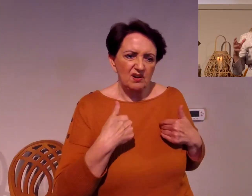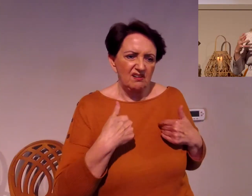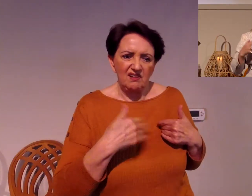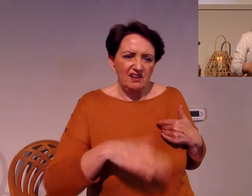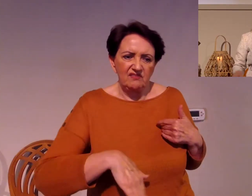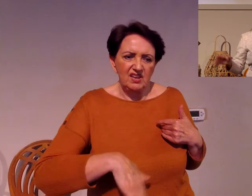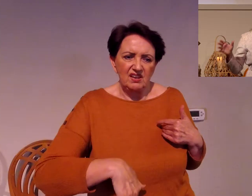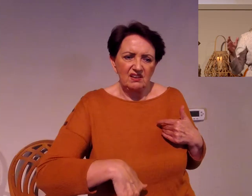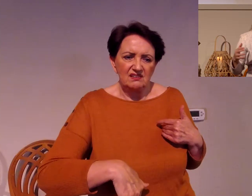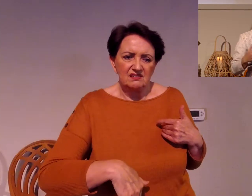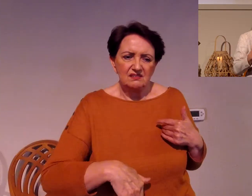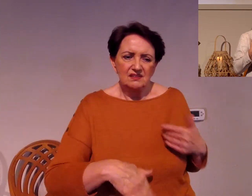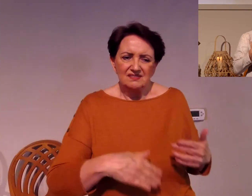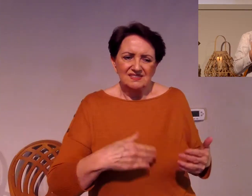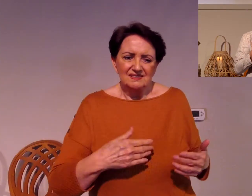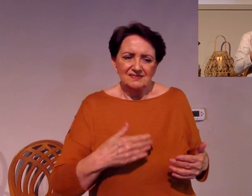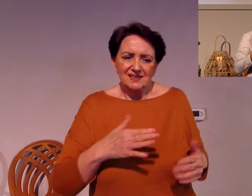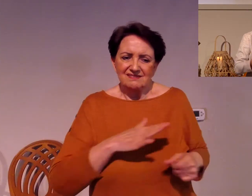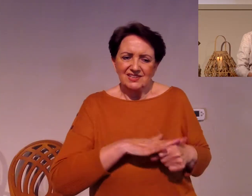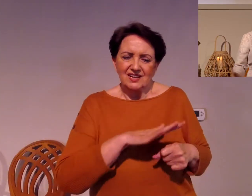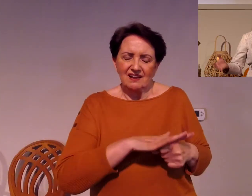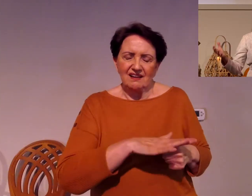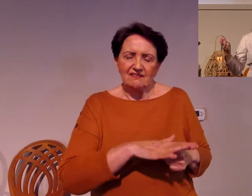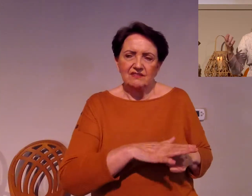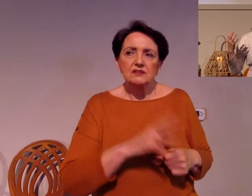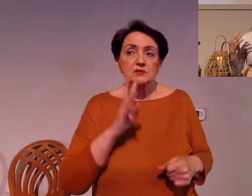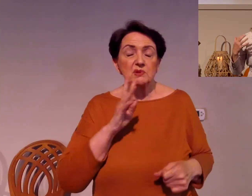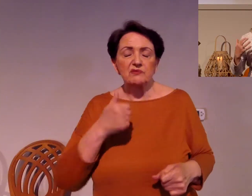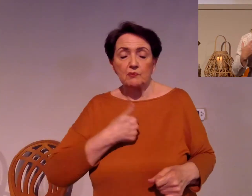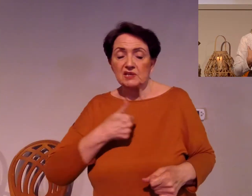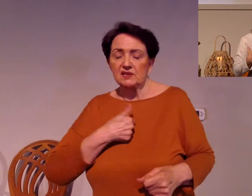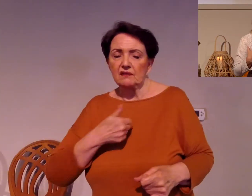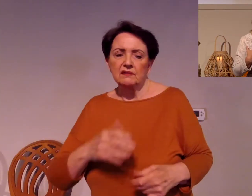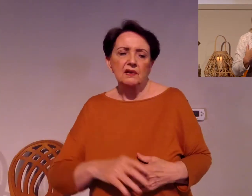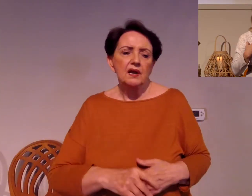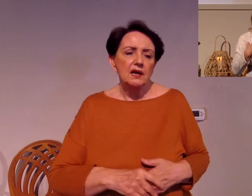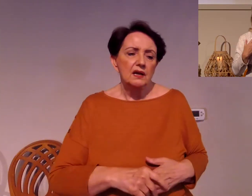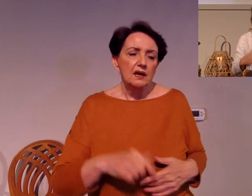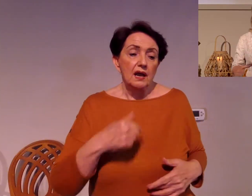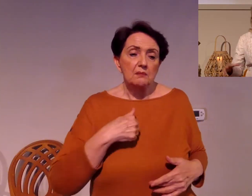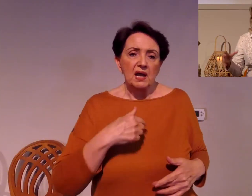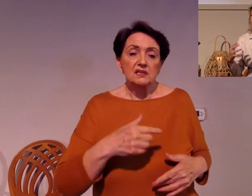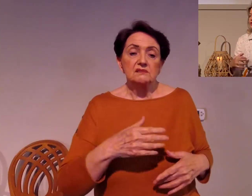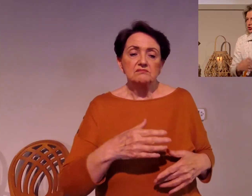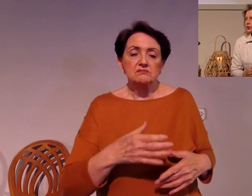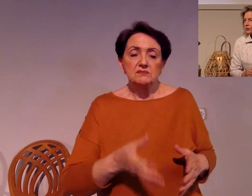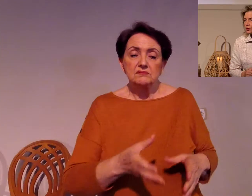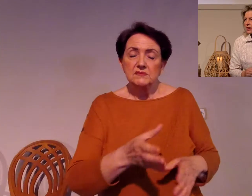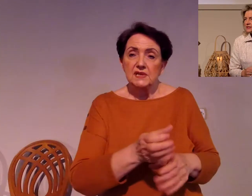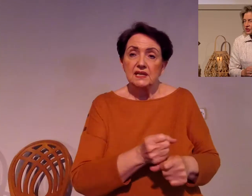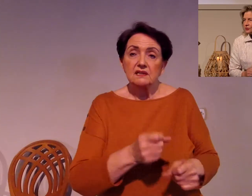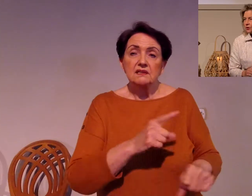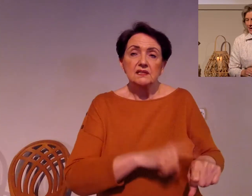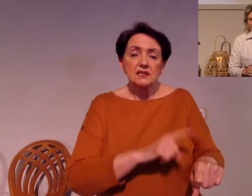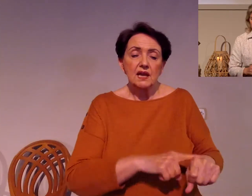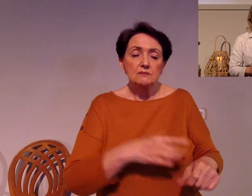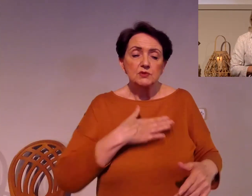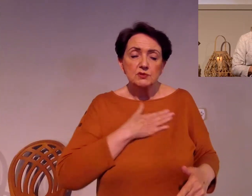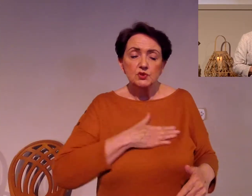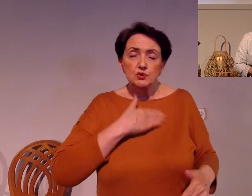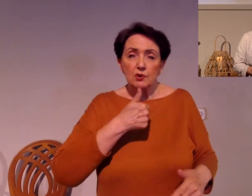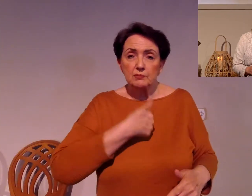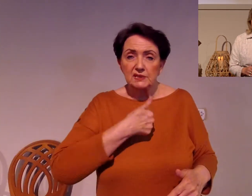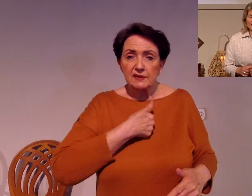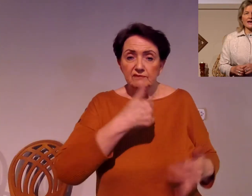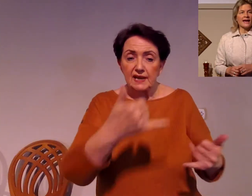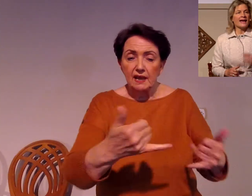yet, and we're not taking, I'll speak for me. And am I taking time to enjoy what I do have,